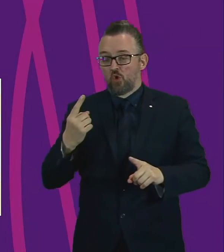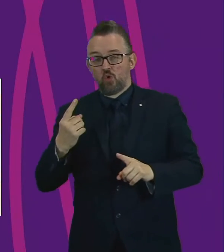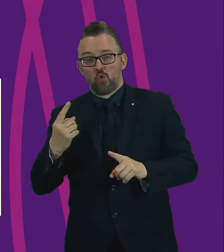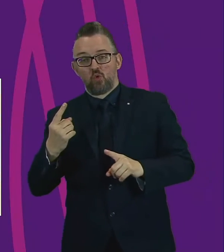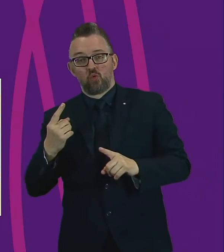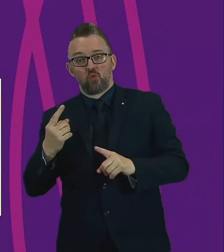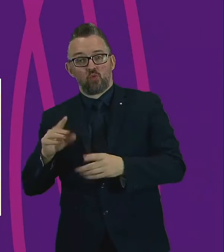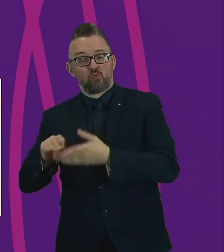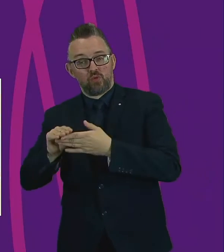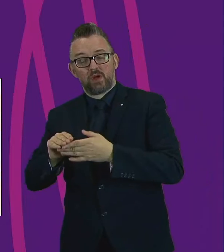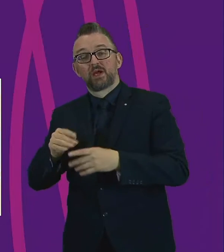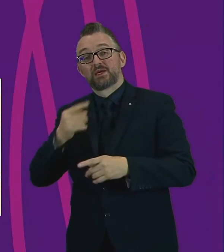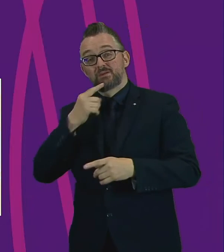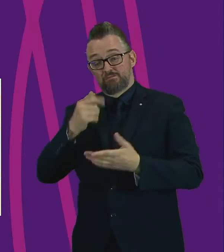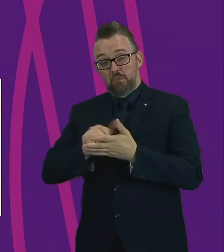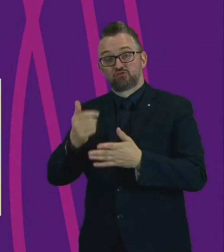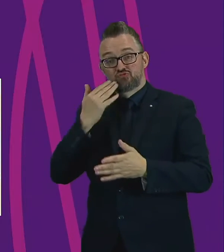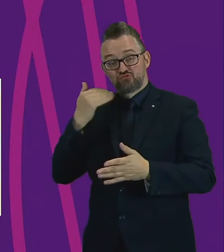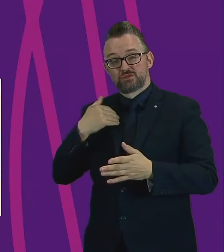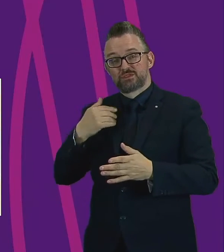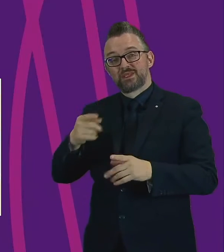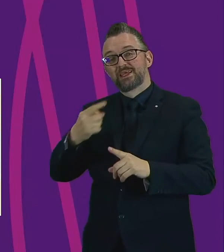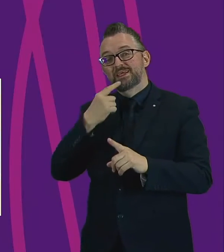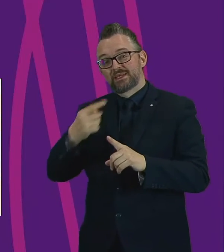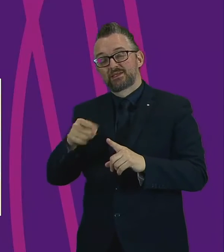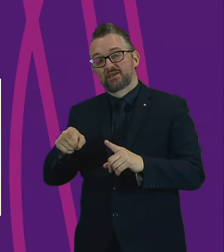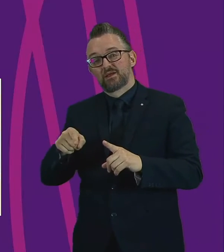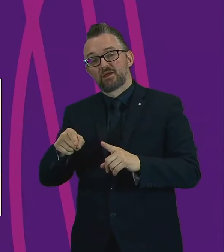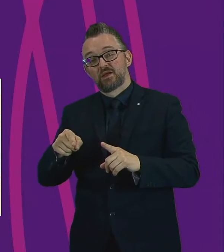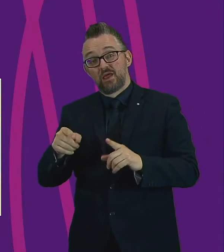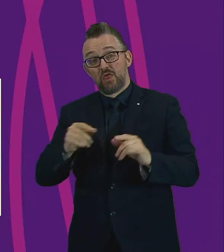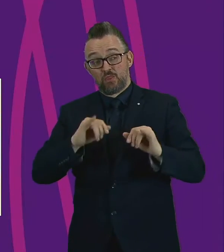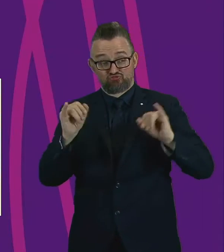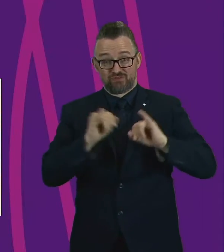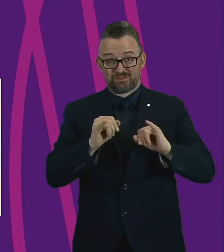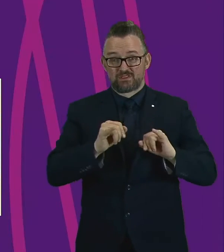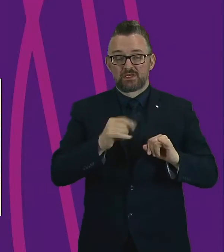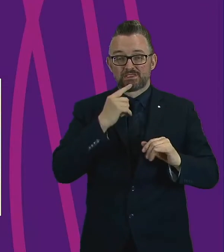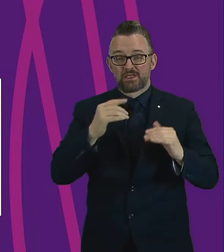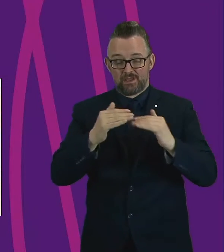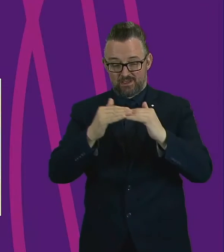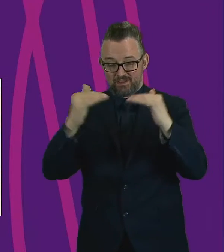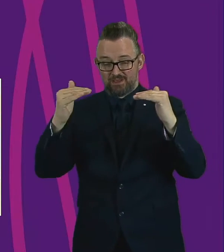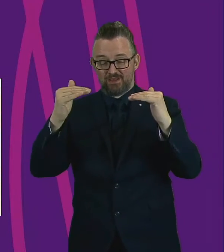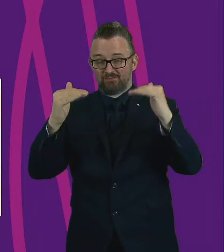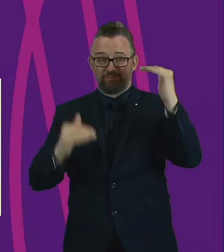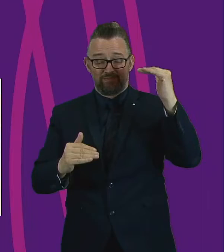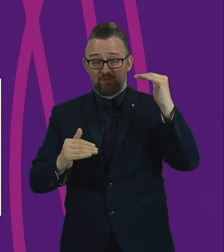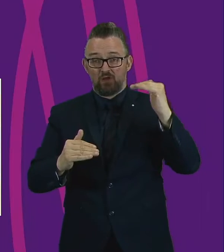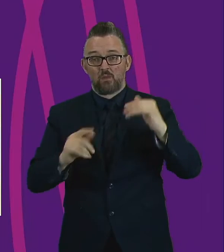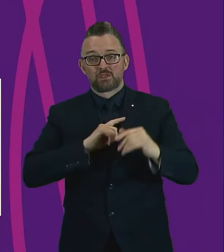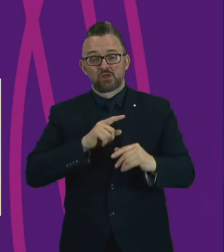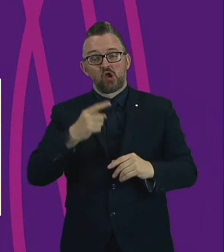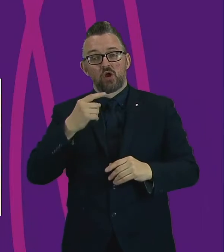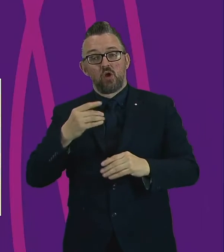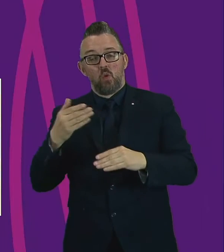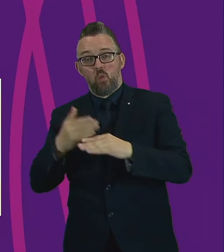Crisis, published a couple of weeks ago, lays bare the fact that the crisis has exacerbated inequalities between the working poor, who are reliant on